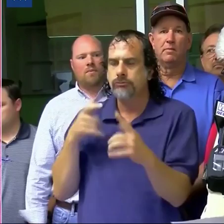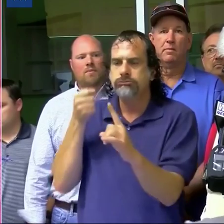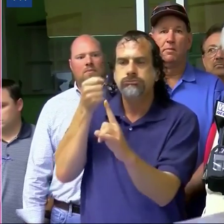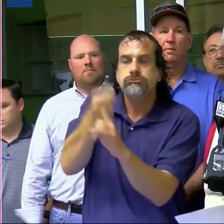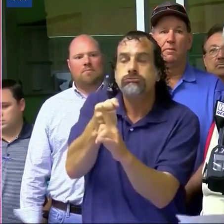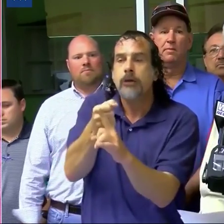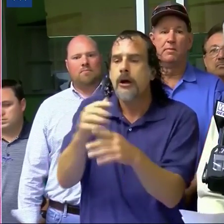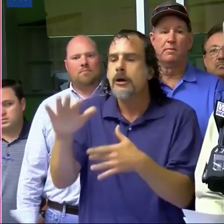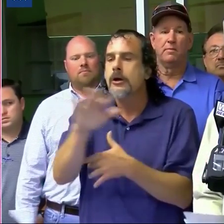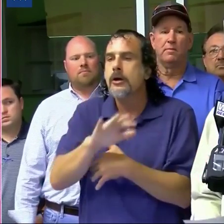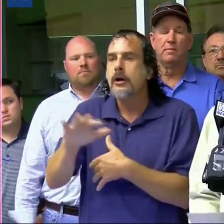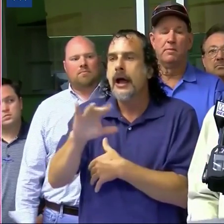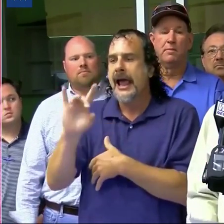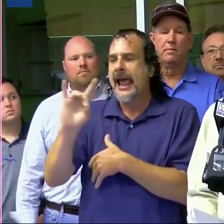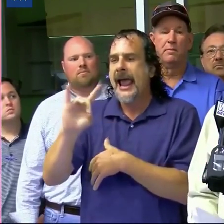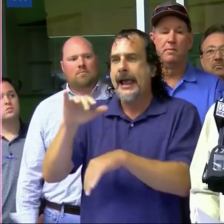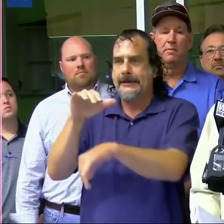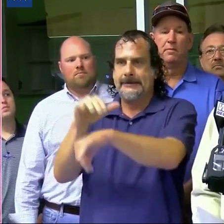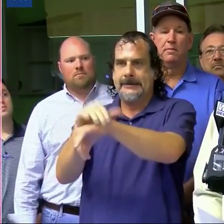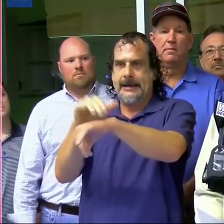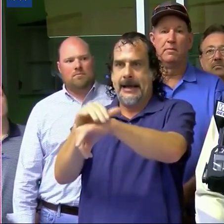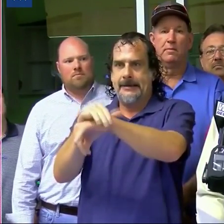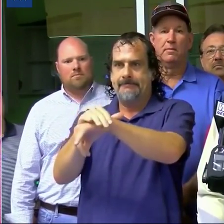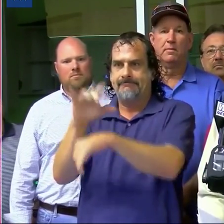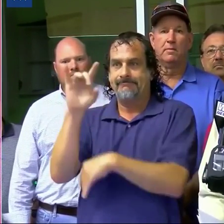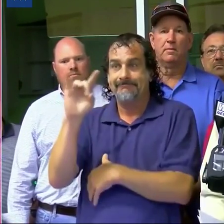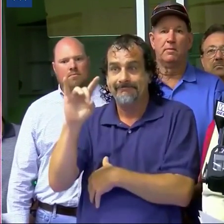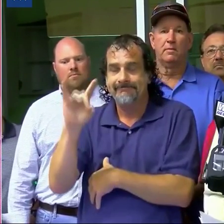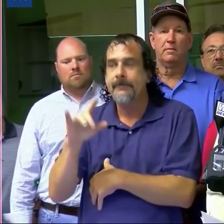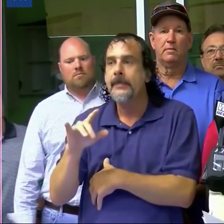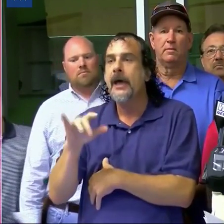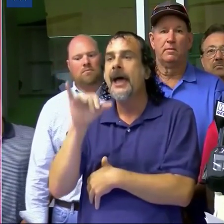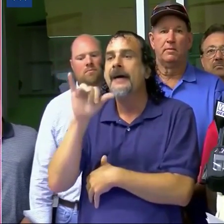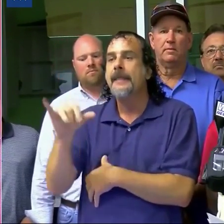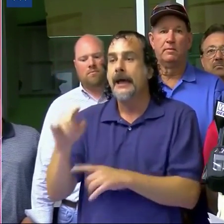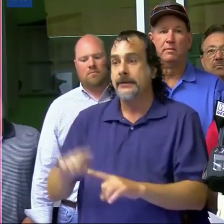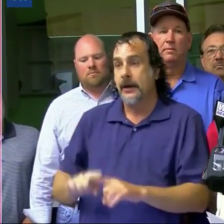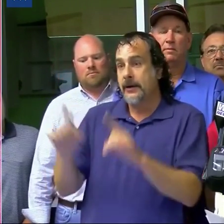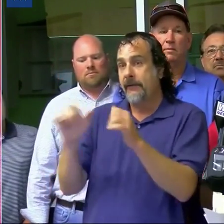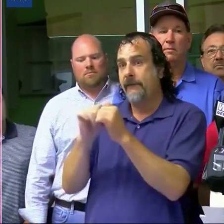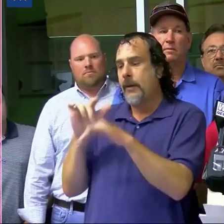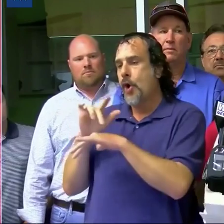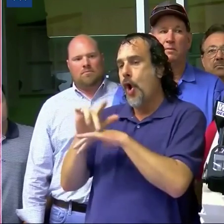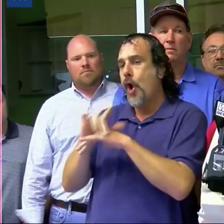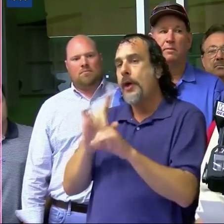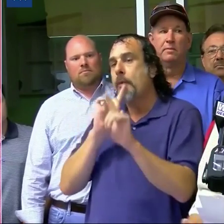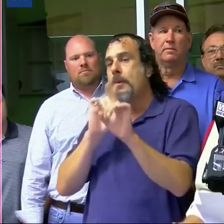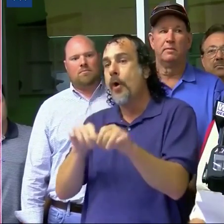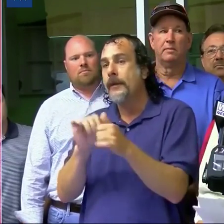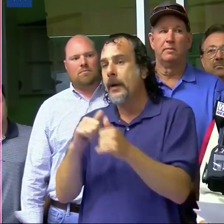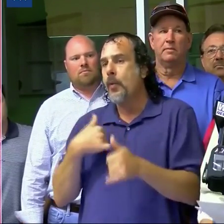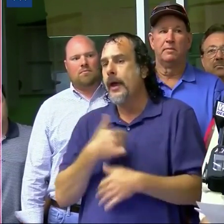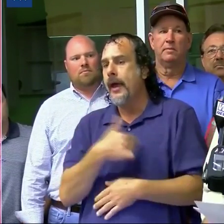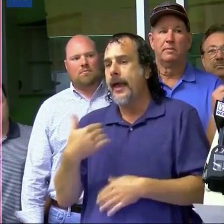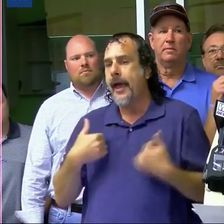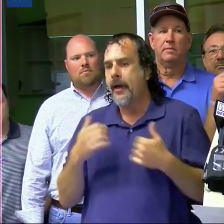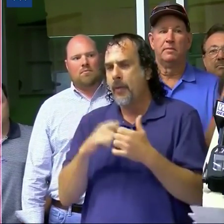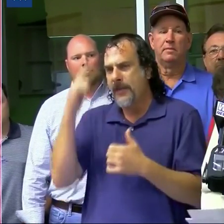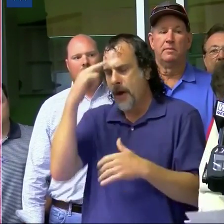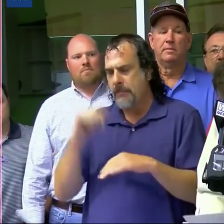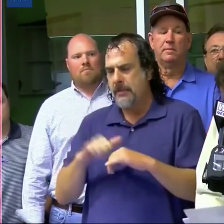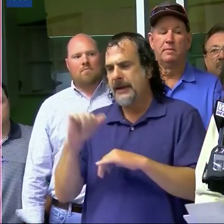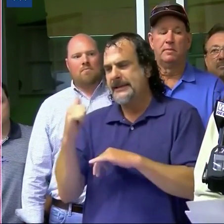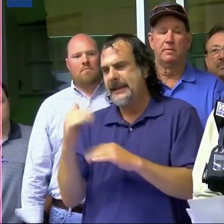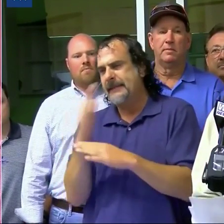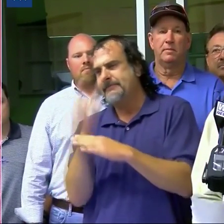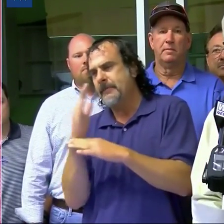somewhere around 8 p.m. this evening. That is different from the earlier reports we had had, somewhere between 10 and